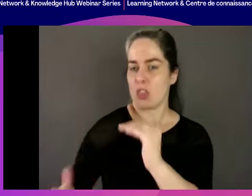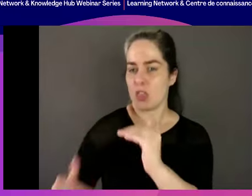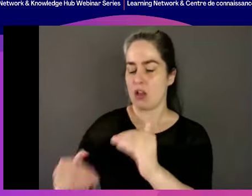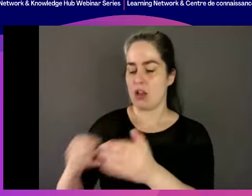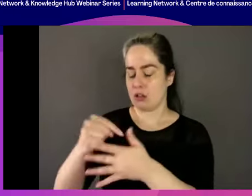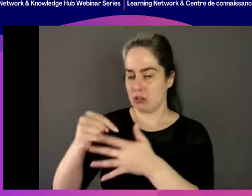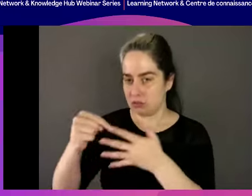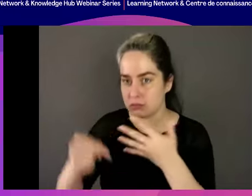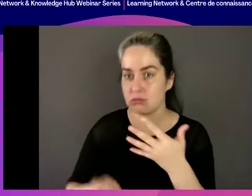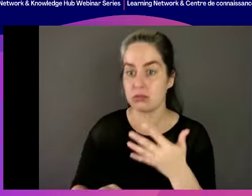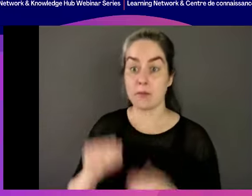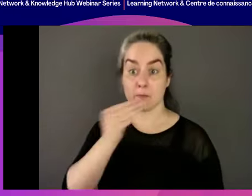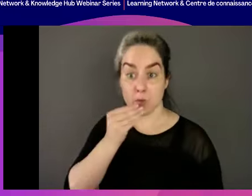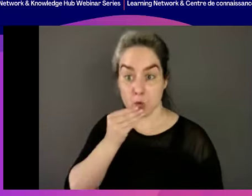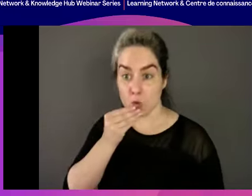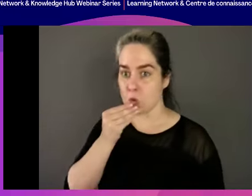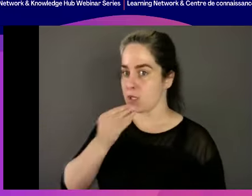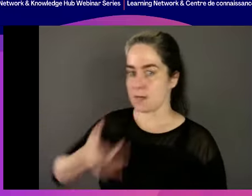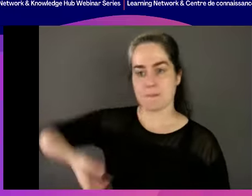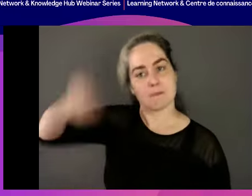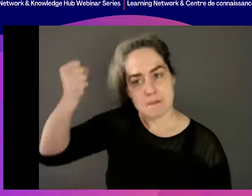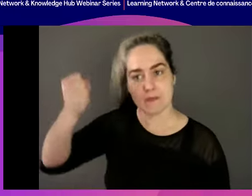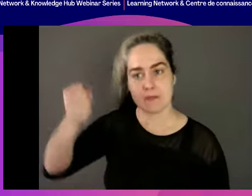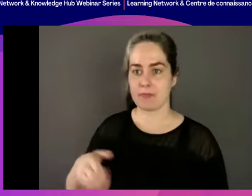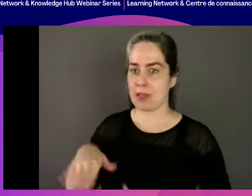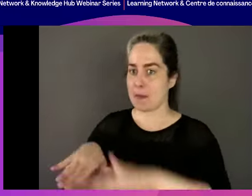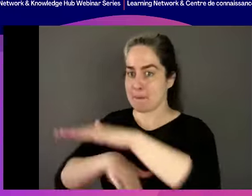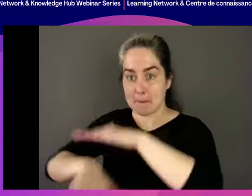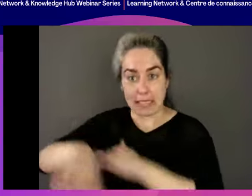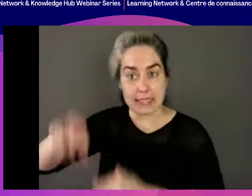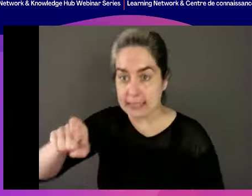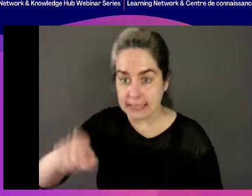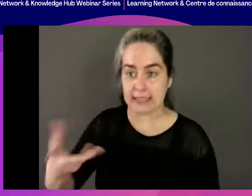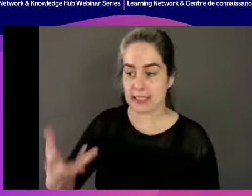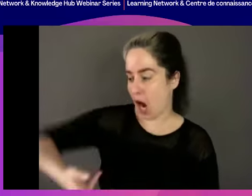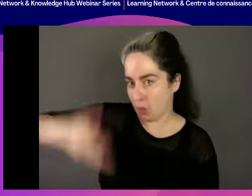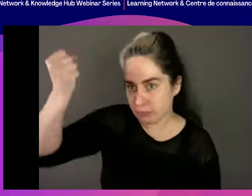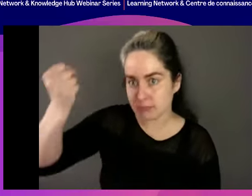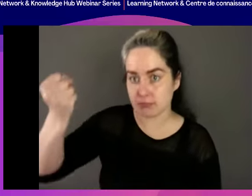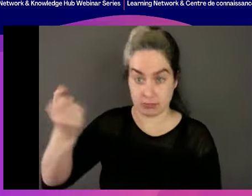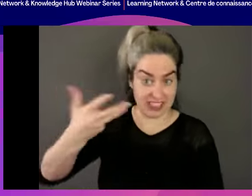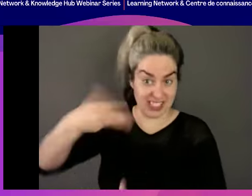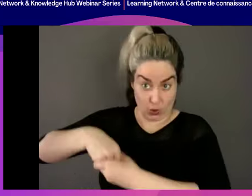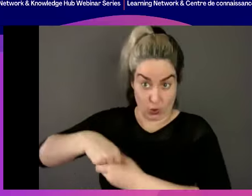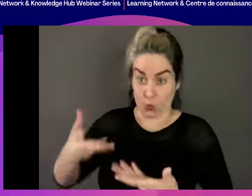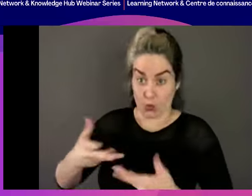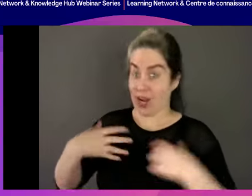deprived of food, clothing, and basics, including healthcare and just